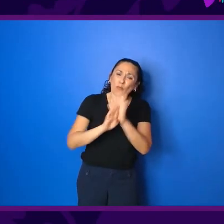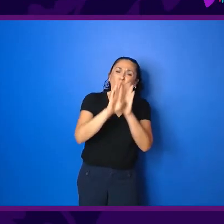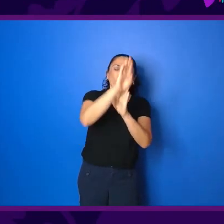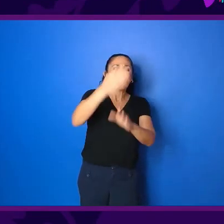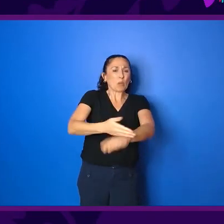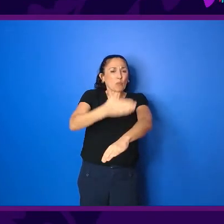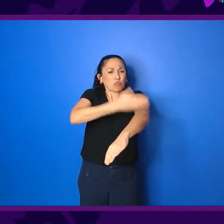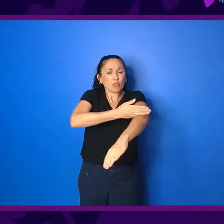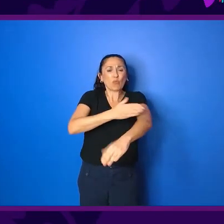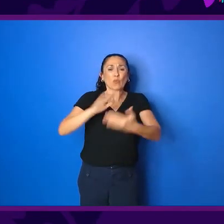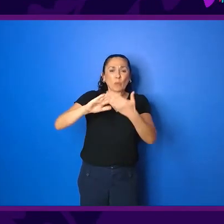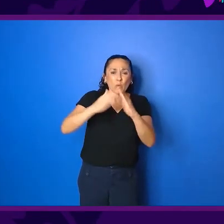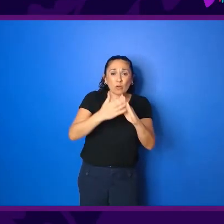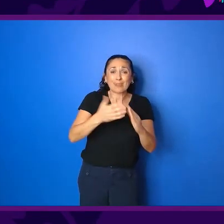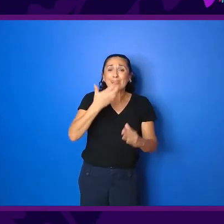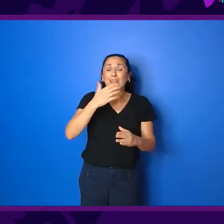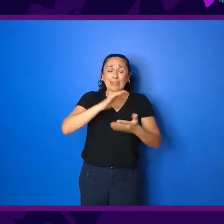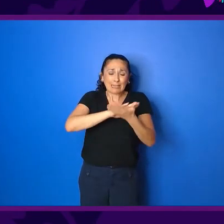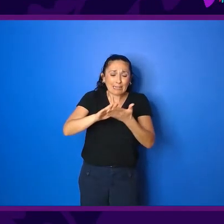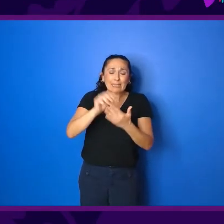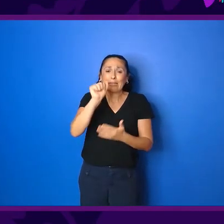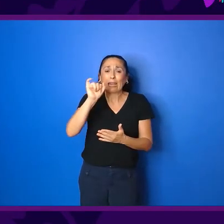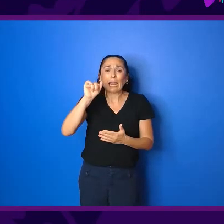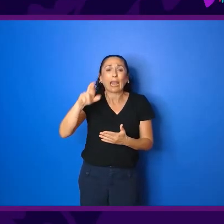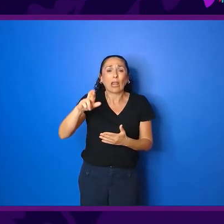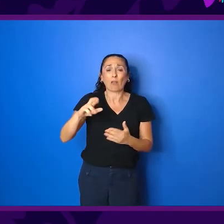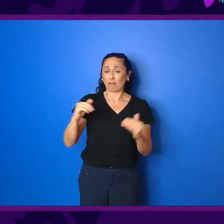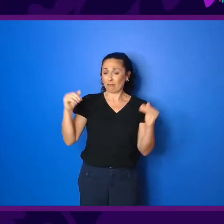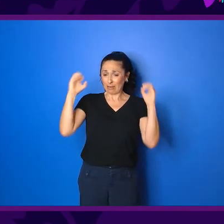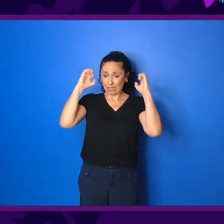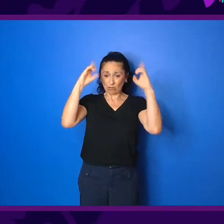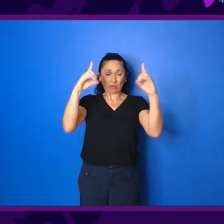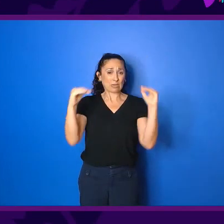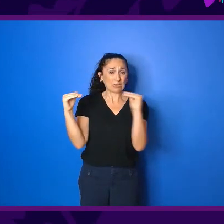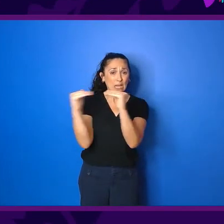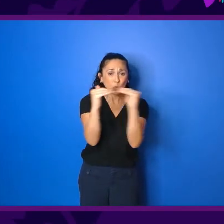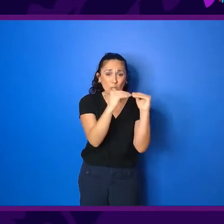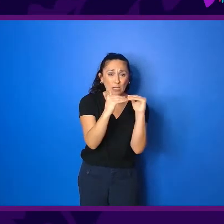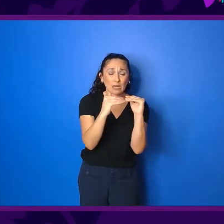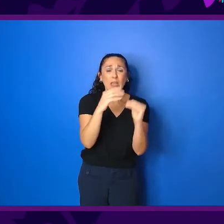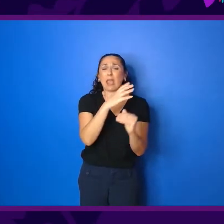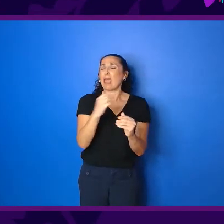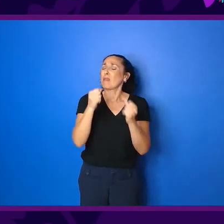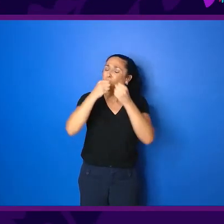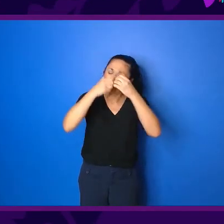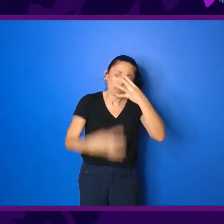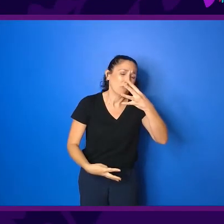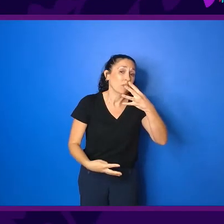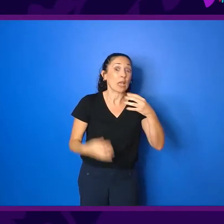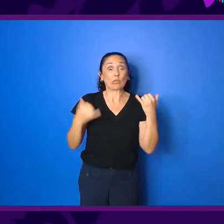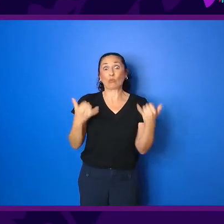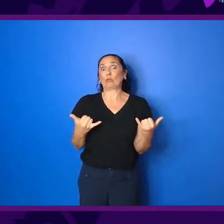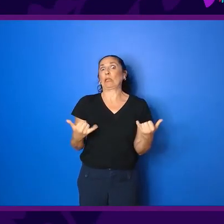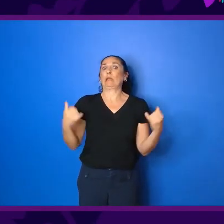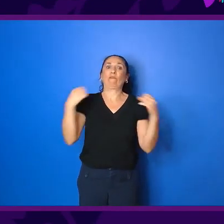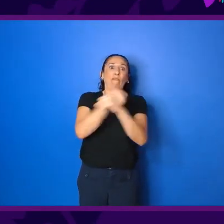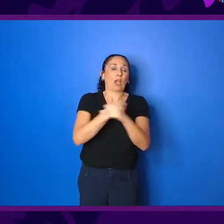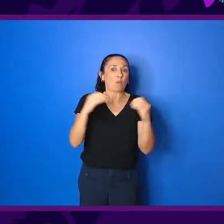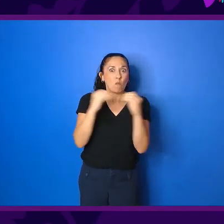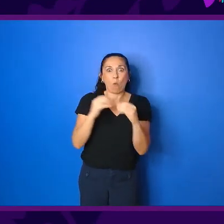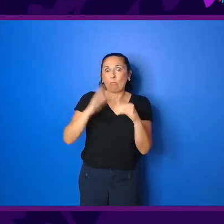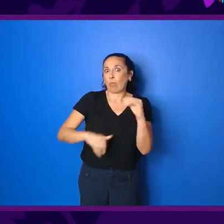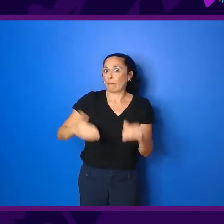water, education equity, and much more. And today, we're fighting more than ever.